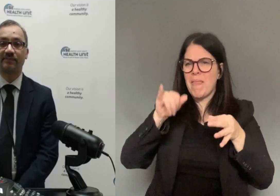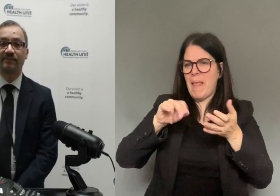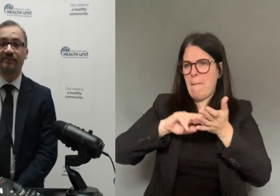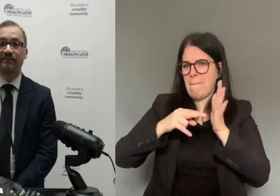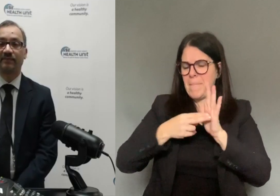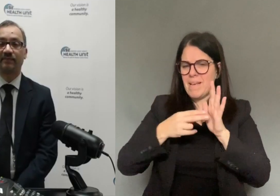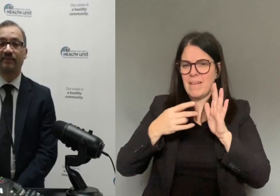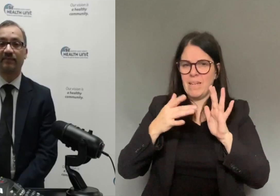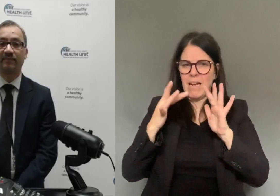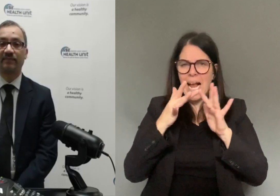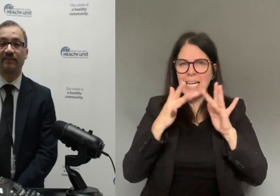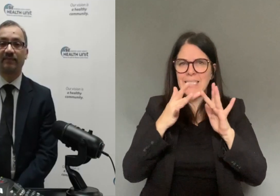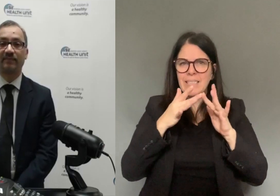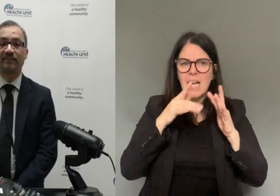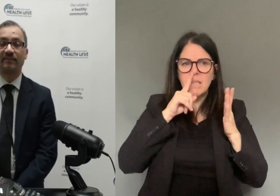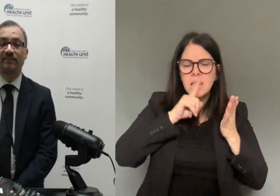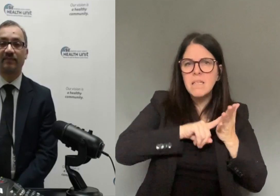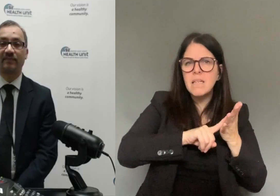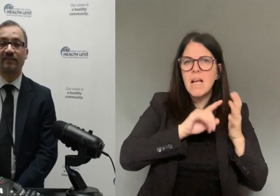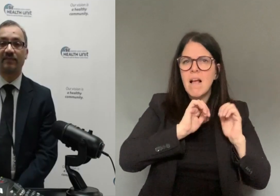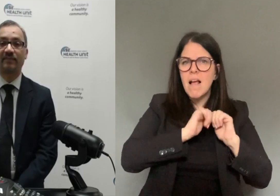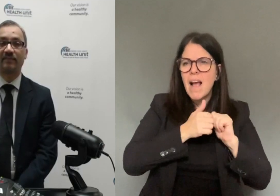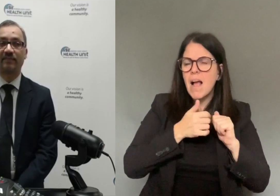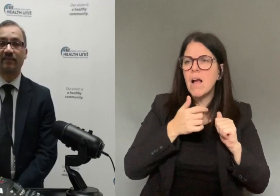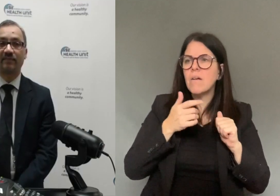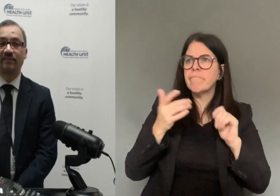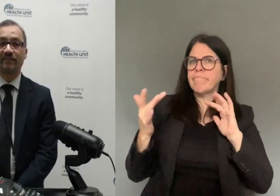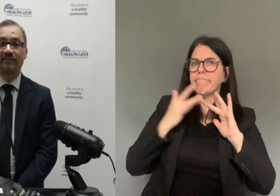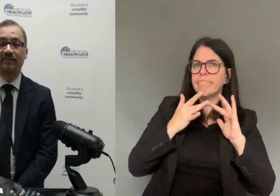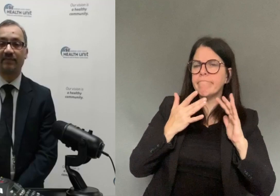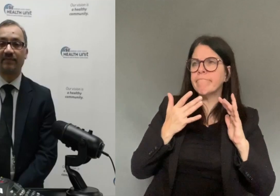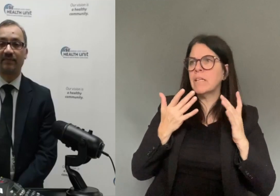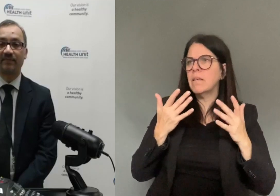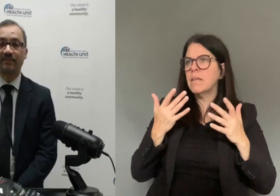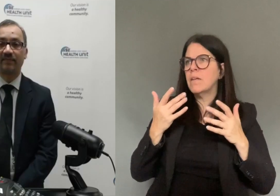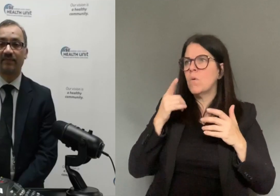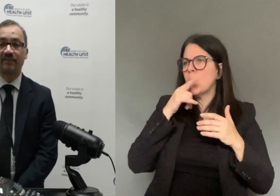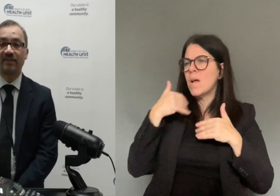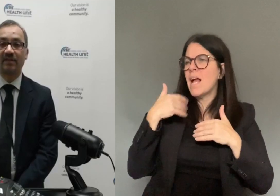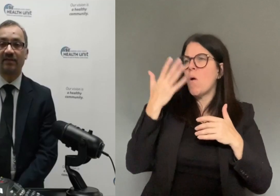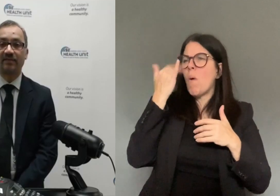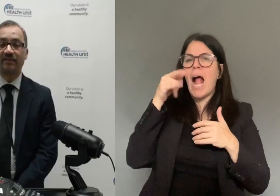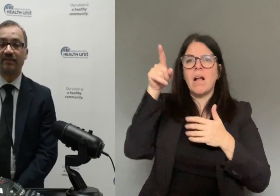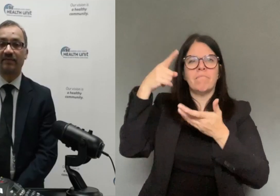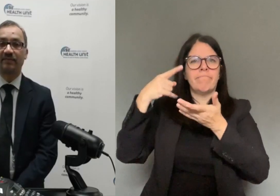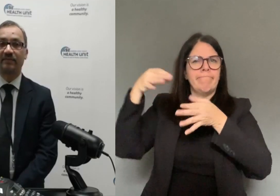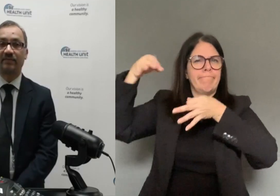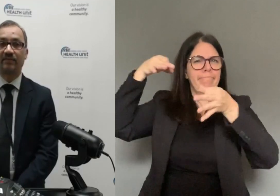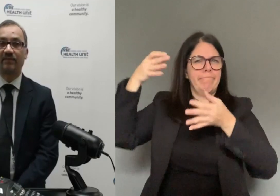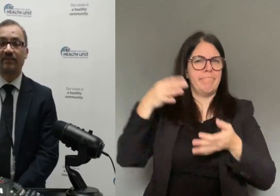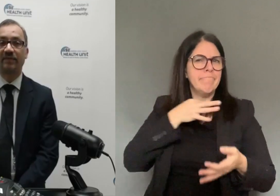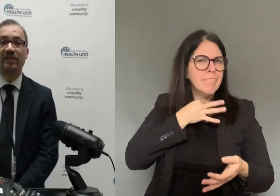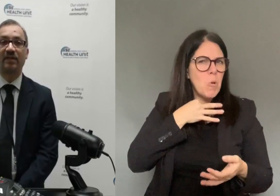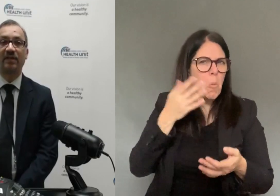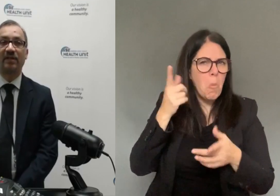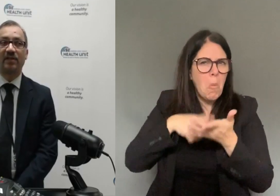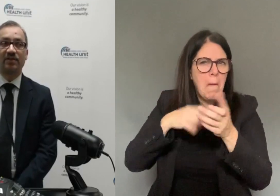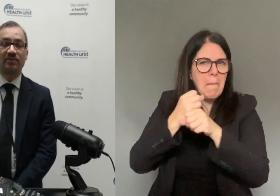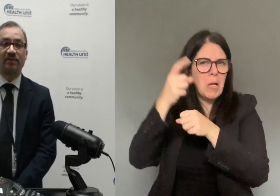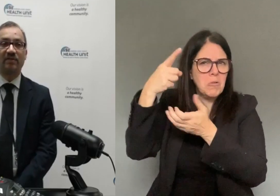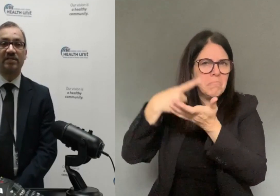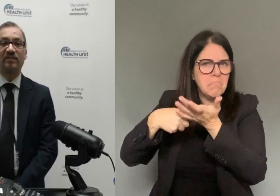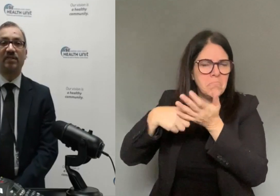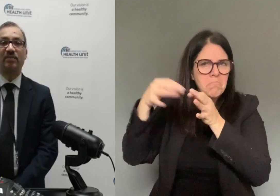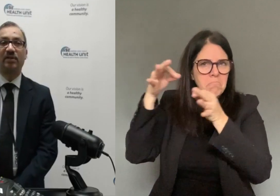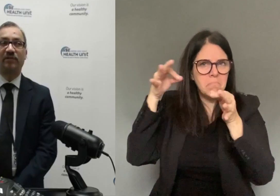weren't understanding their role if they were being reached out to as a close contact, or what really brought this on? So